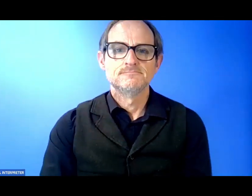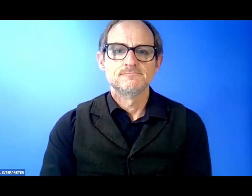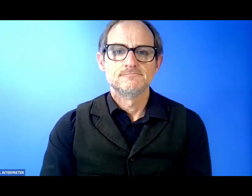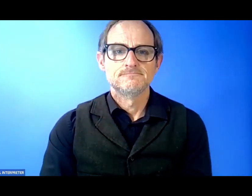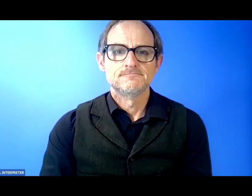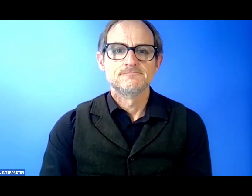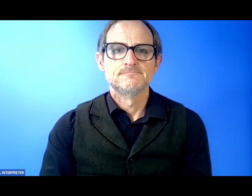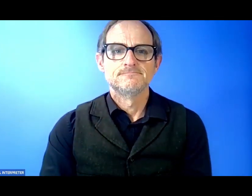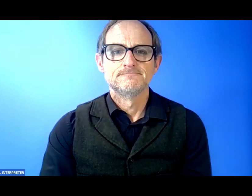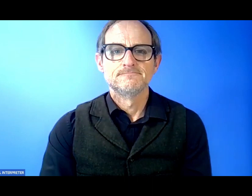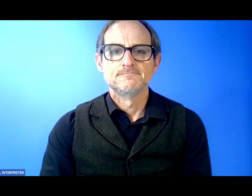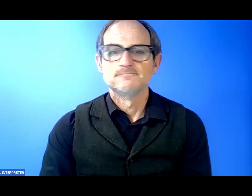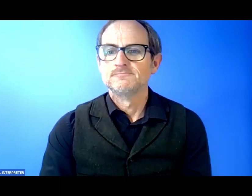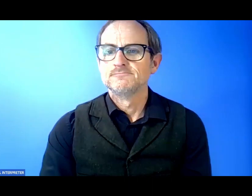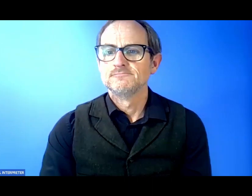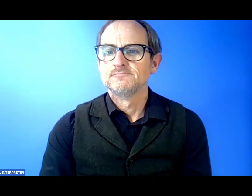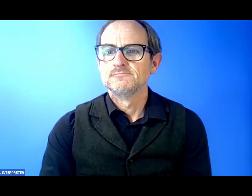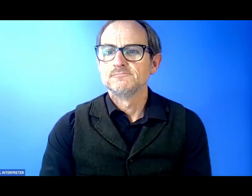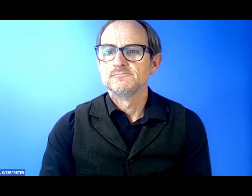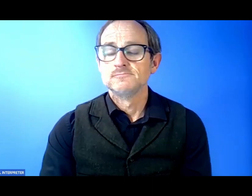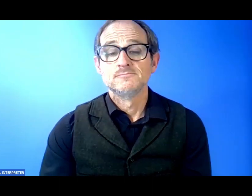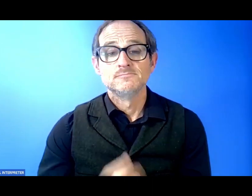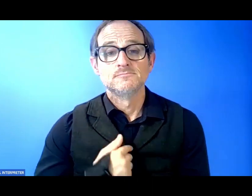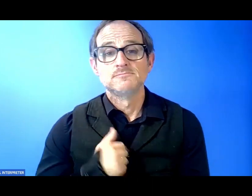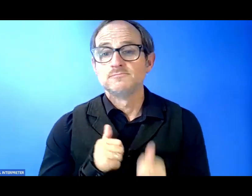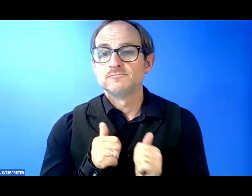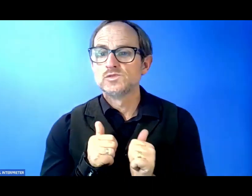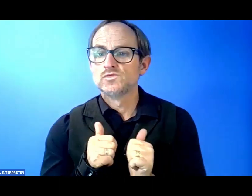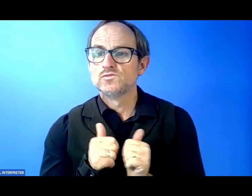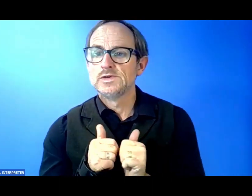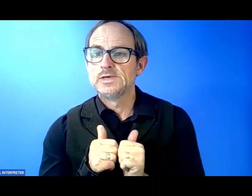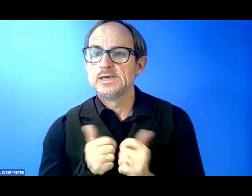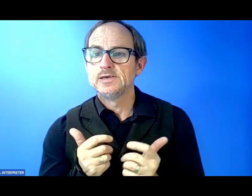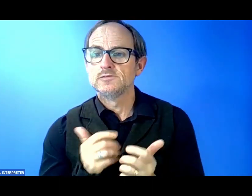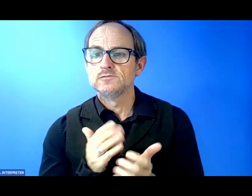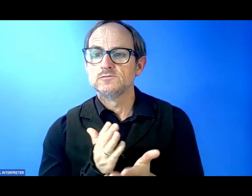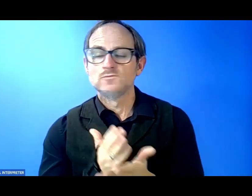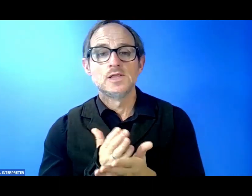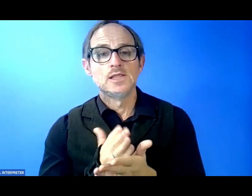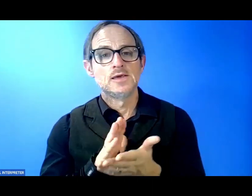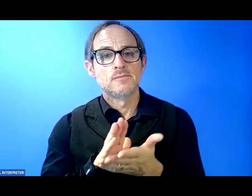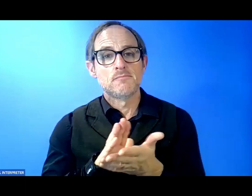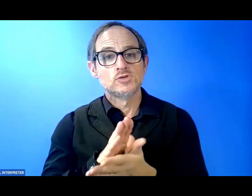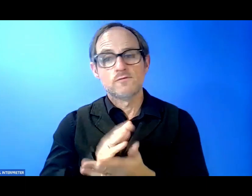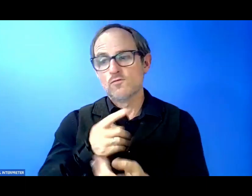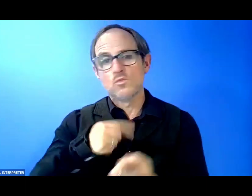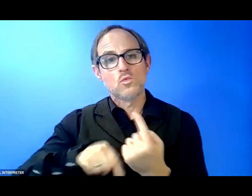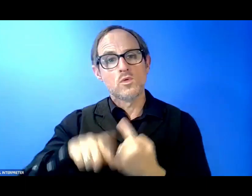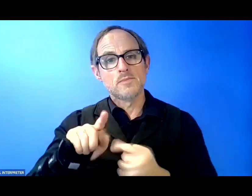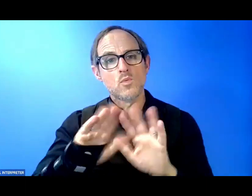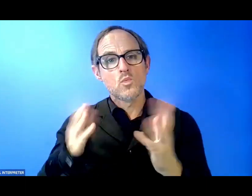Yeah, I actually want to echo that. It's been such a pleasure working with everyone across the